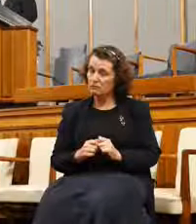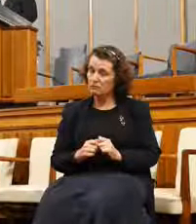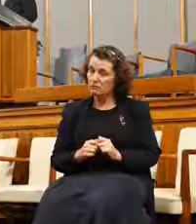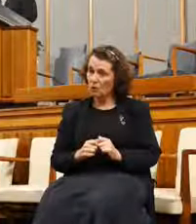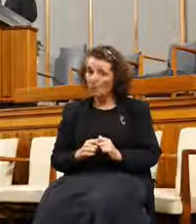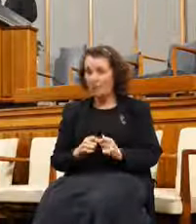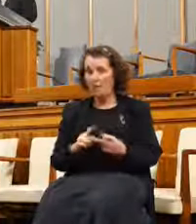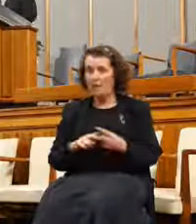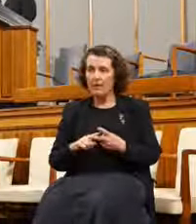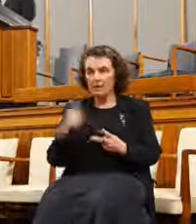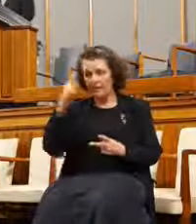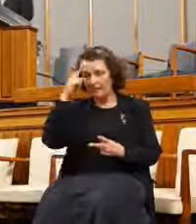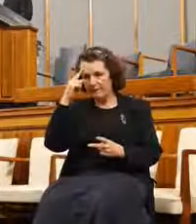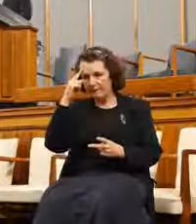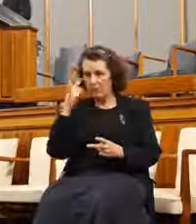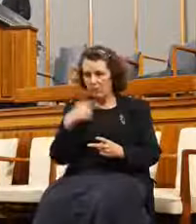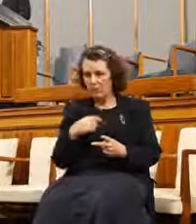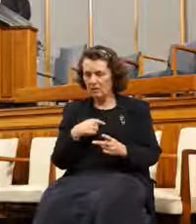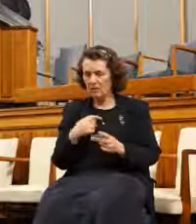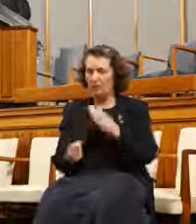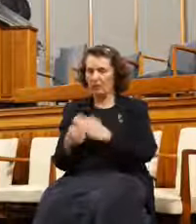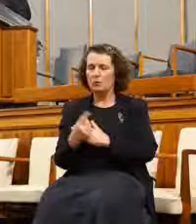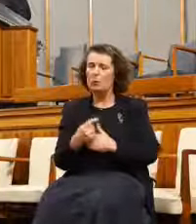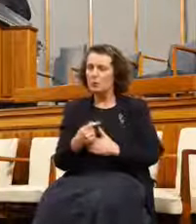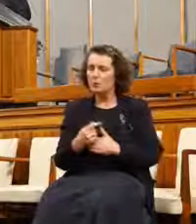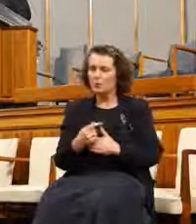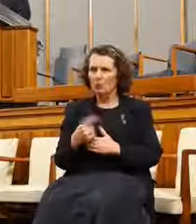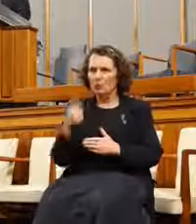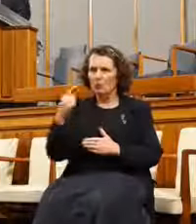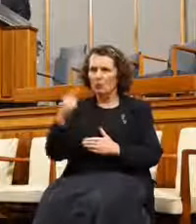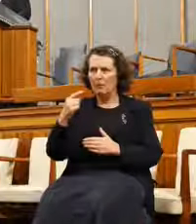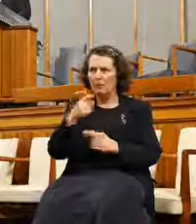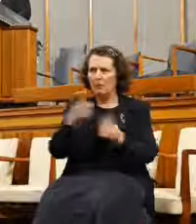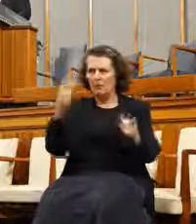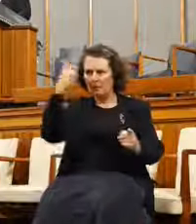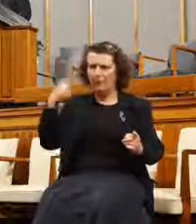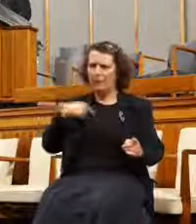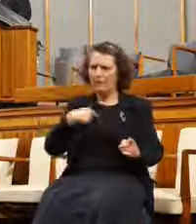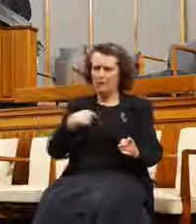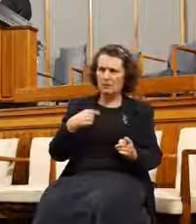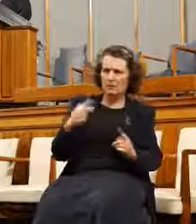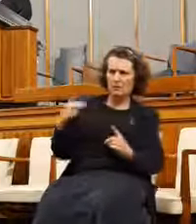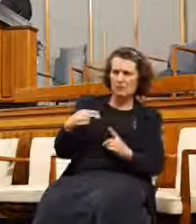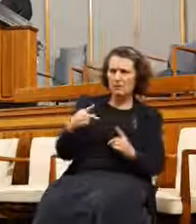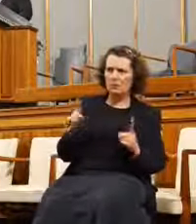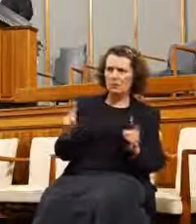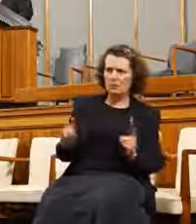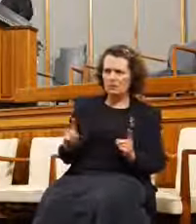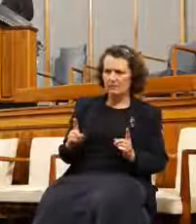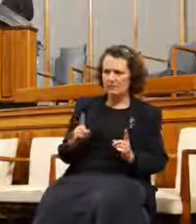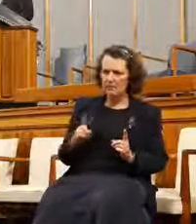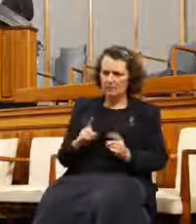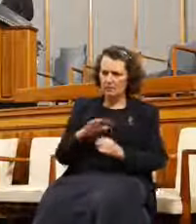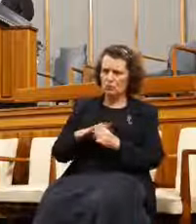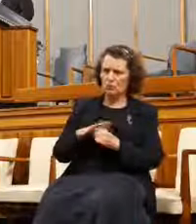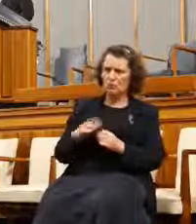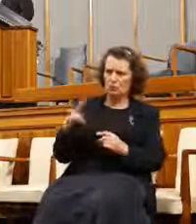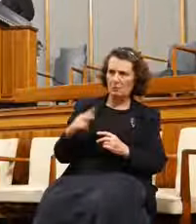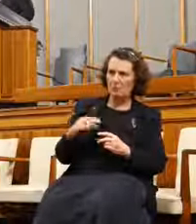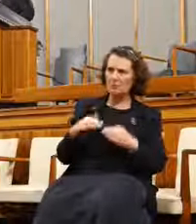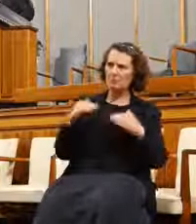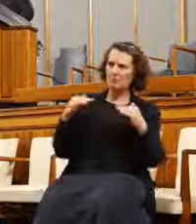appear? How will I be seen? How will this affect me and my status or